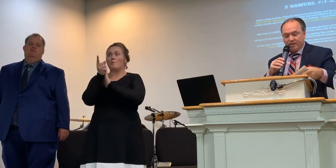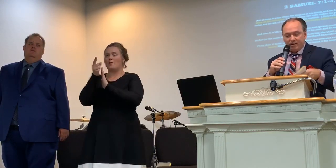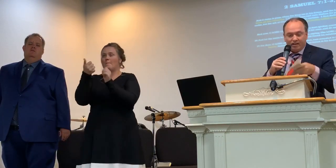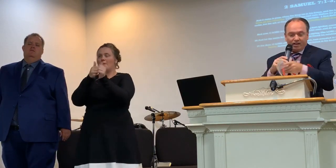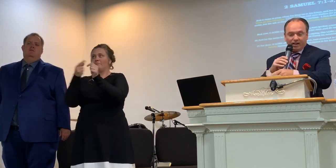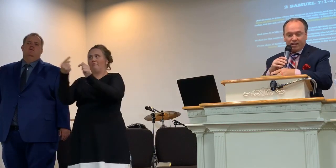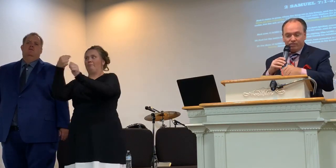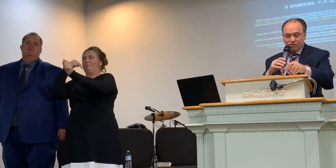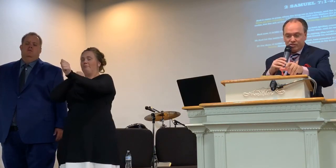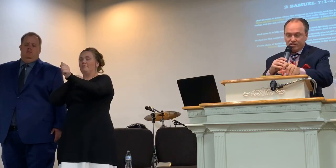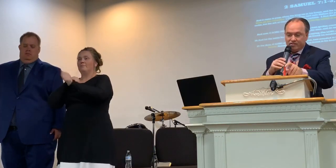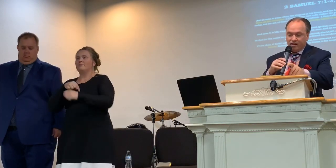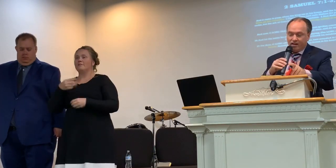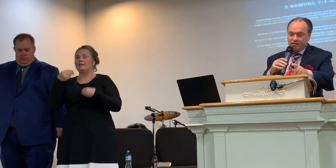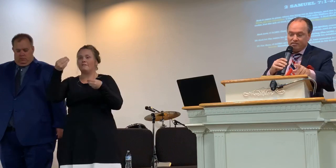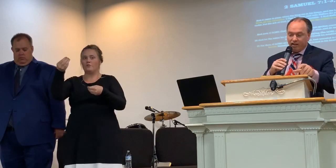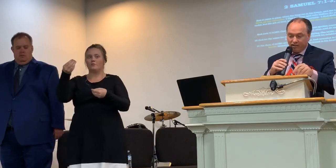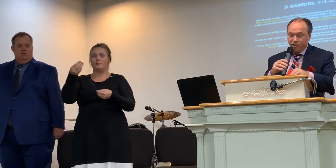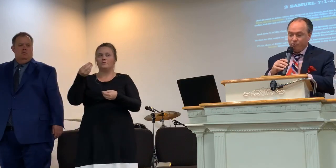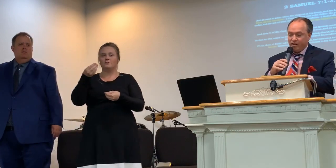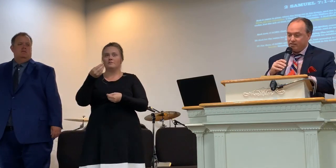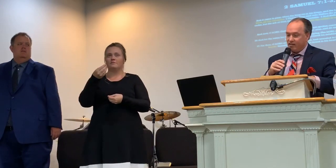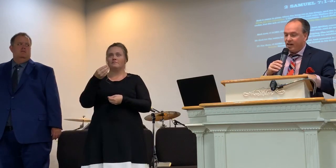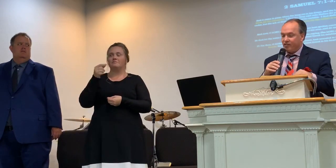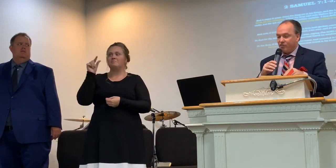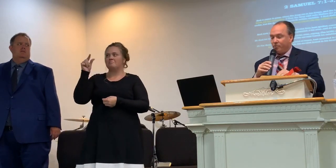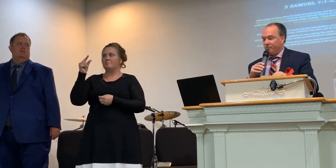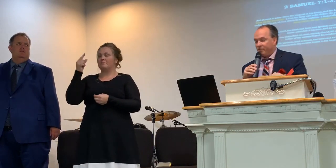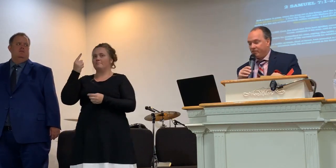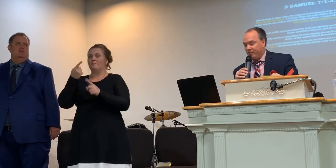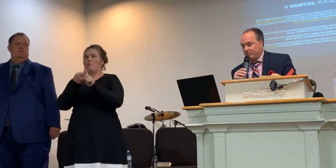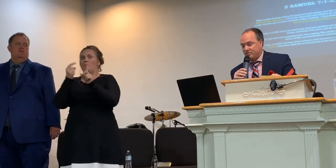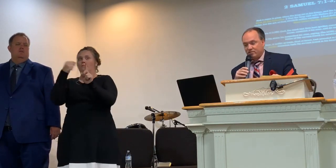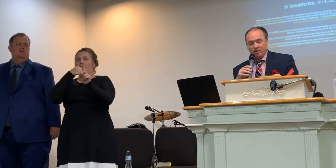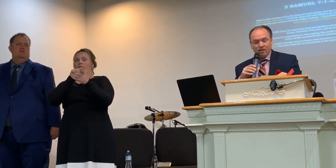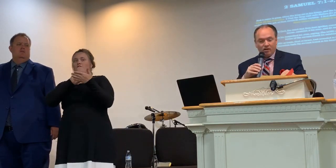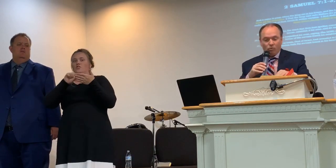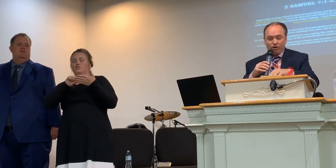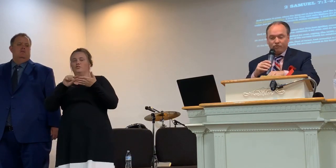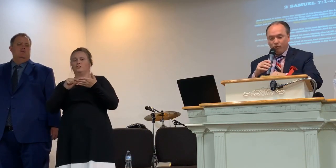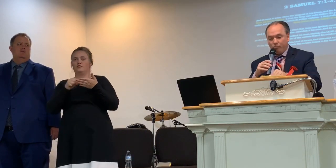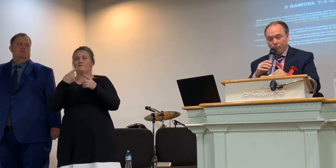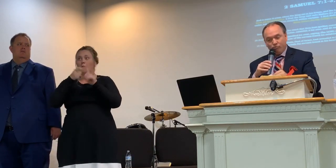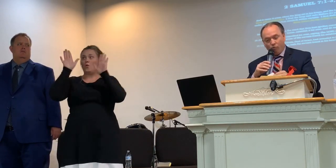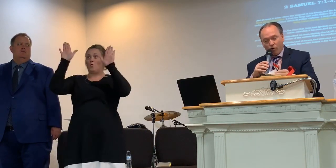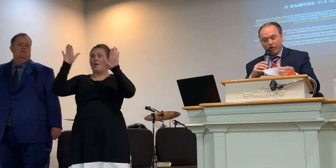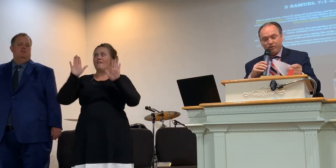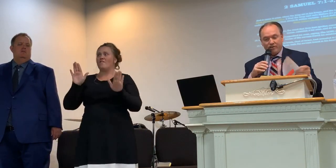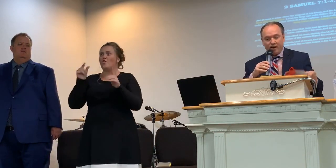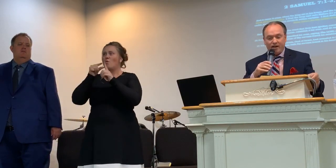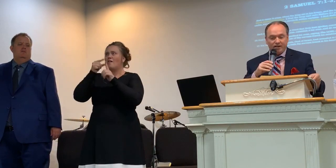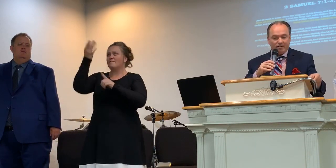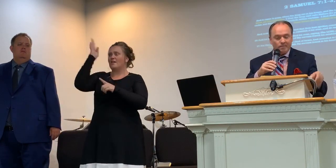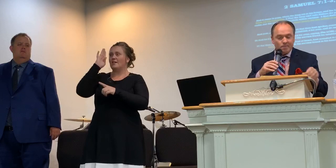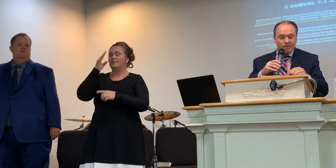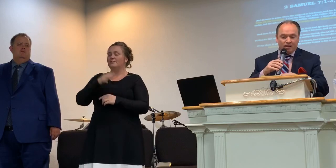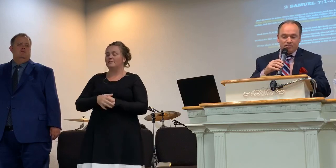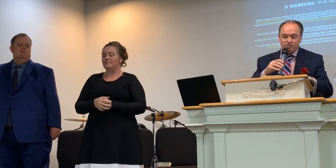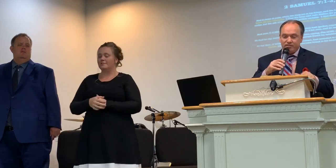up and give you just a little bit tonight from this wonderful word of